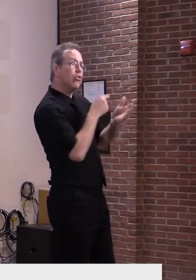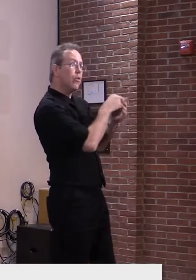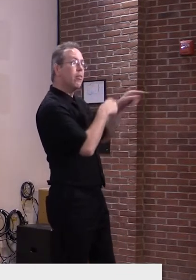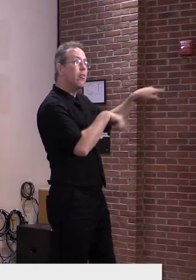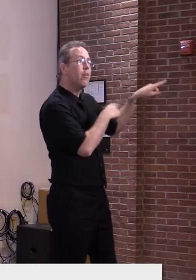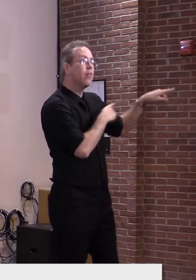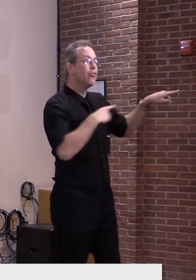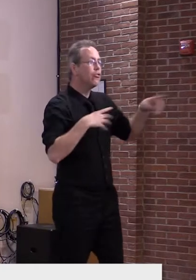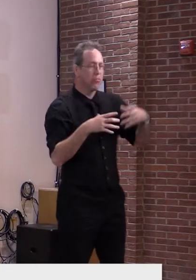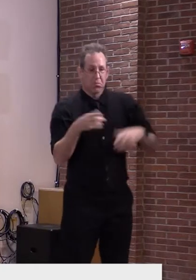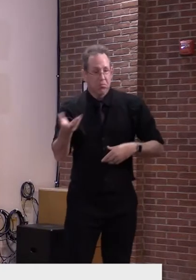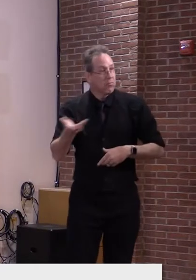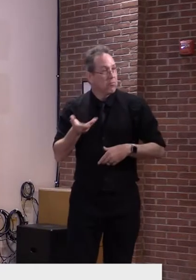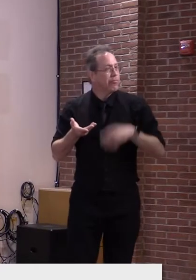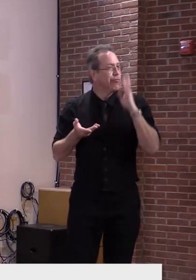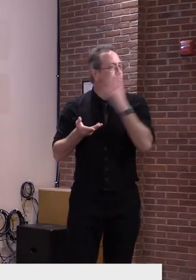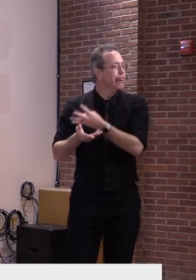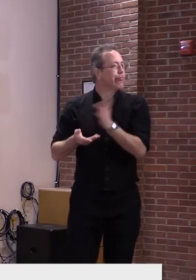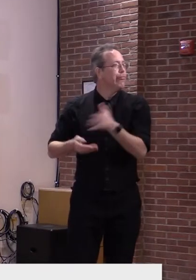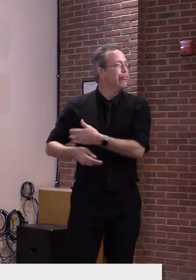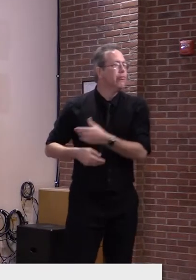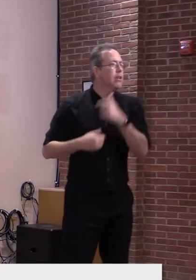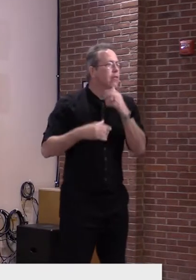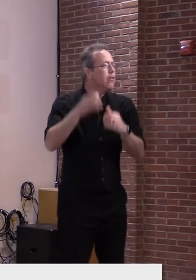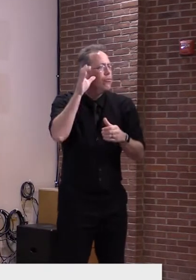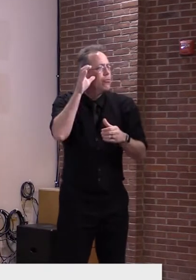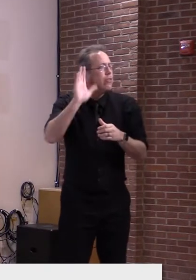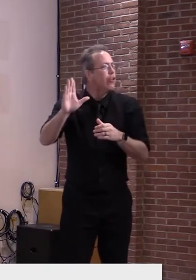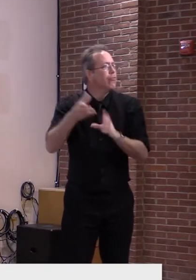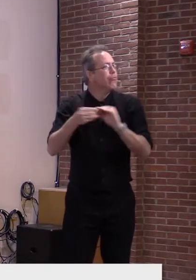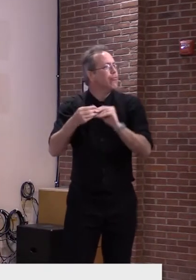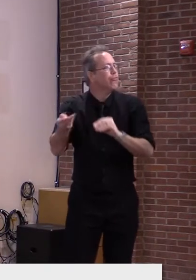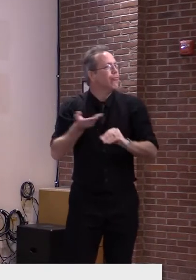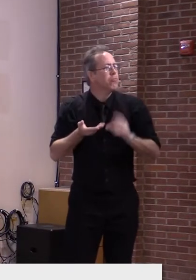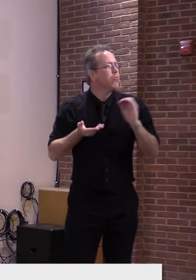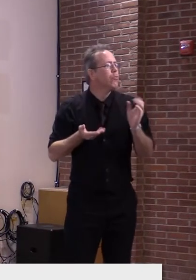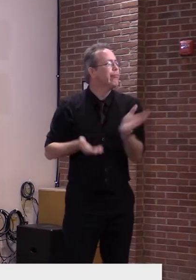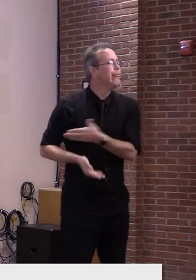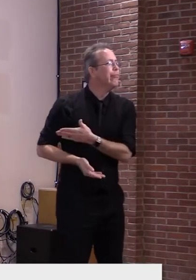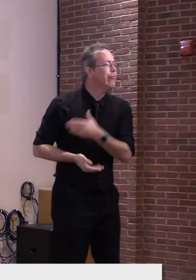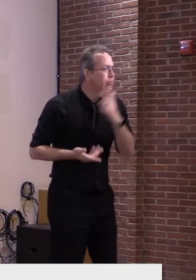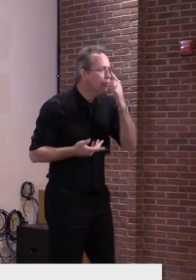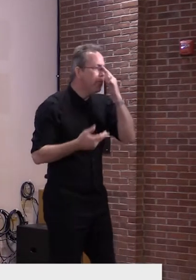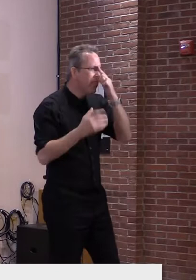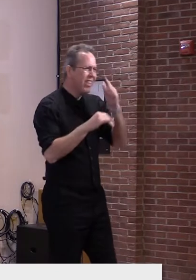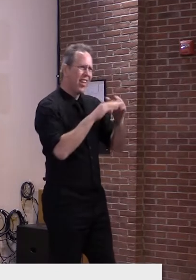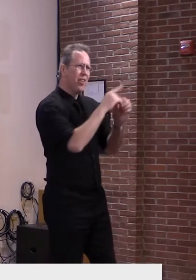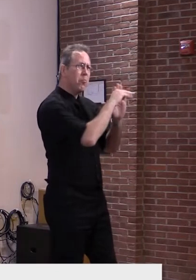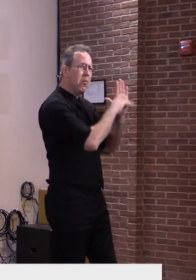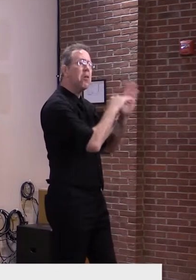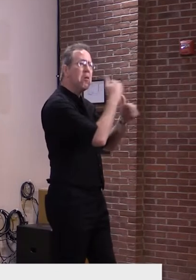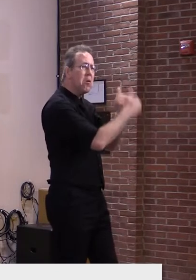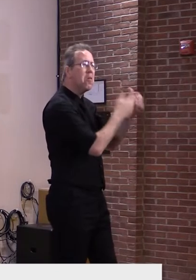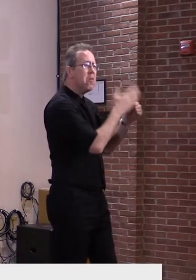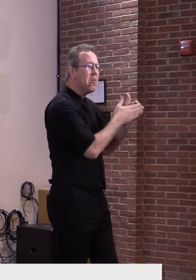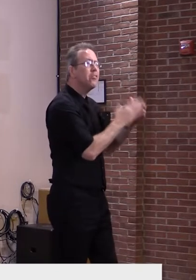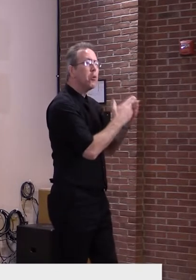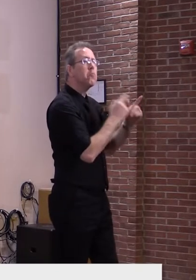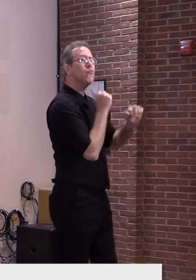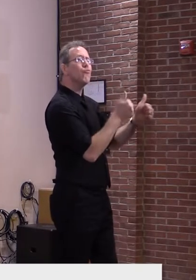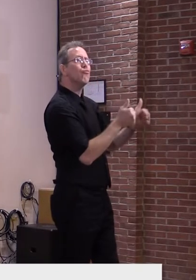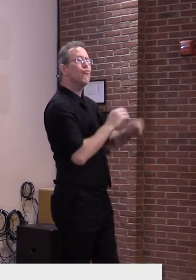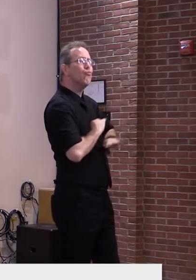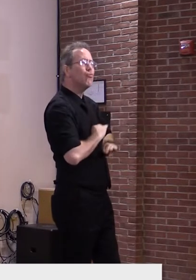considered. This bill, though it makes some positive steps, doesn't go far enough and